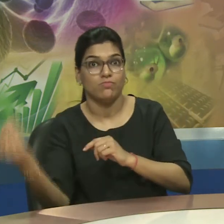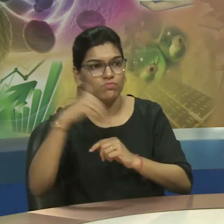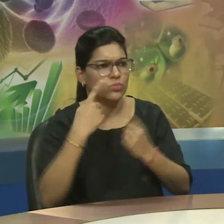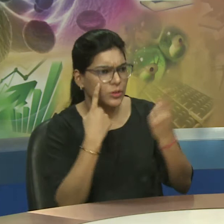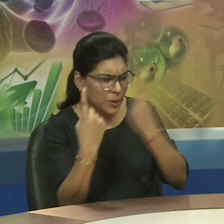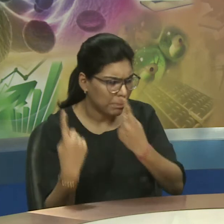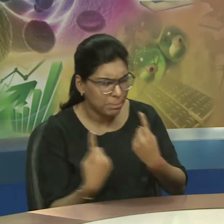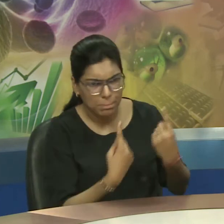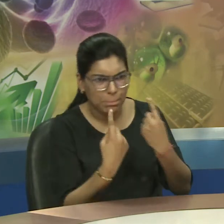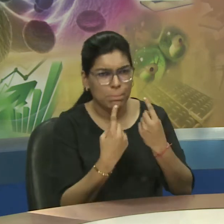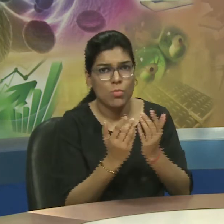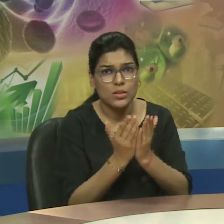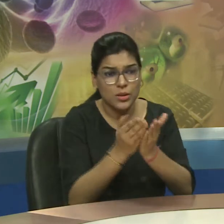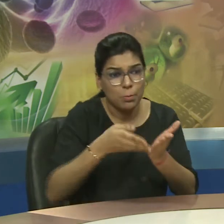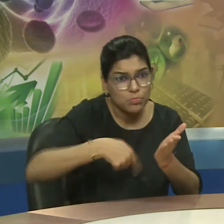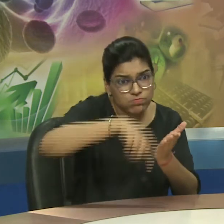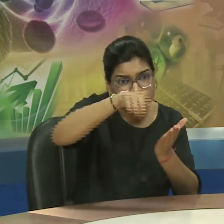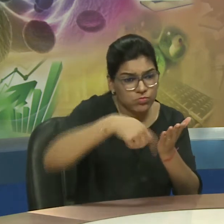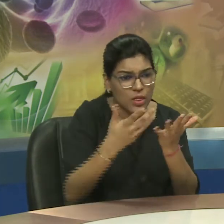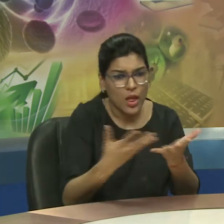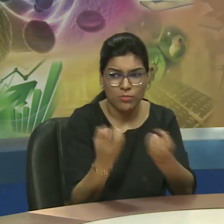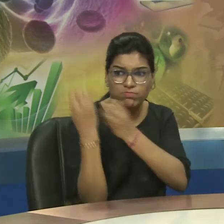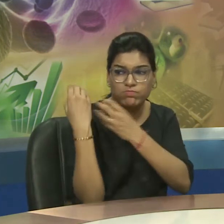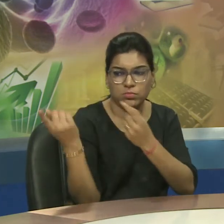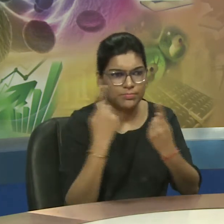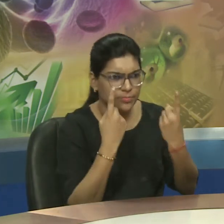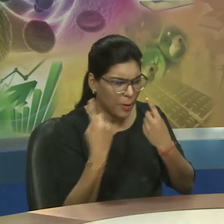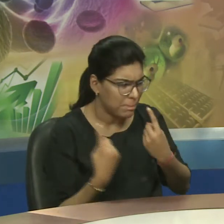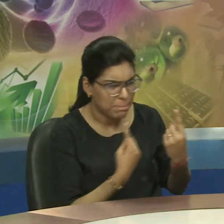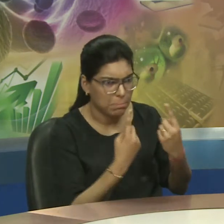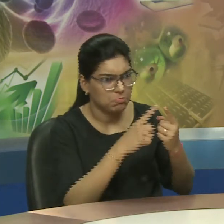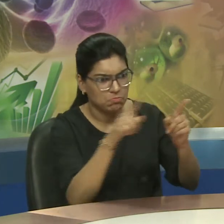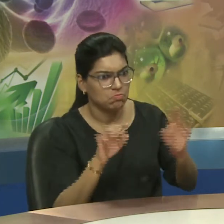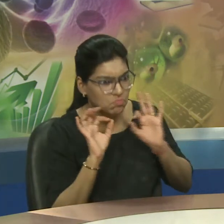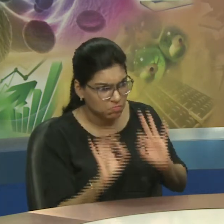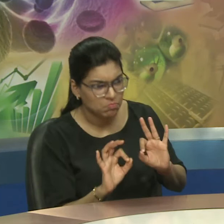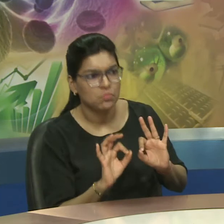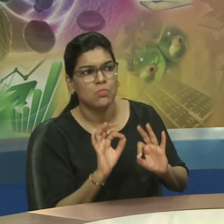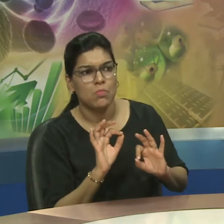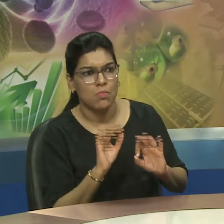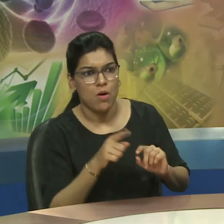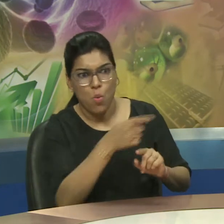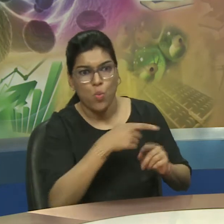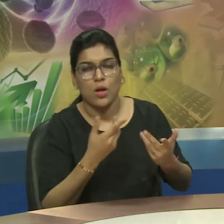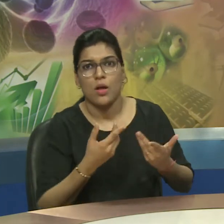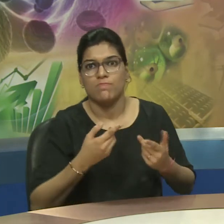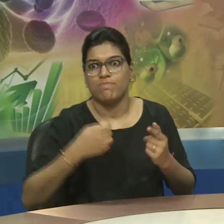may be taken for a round sum, and whenever some